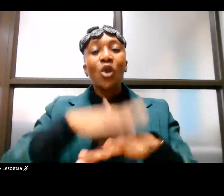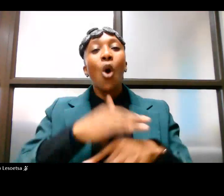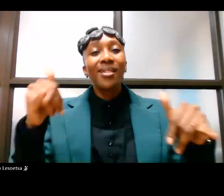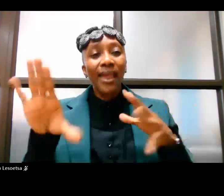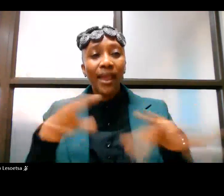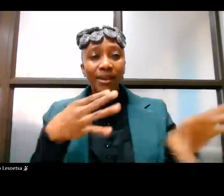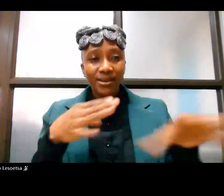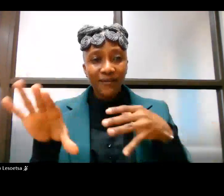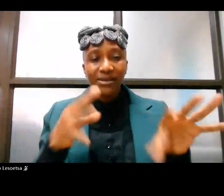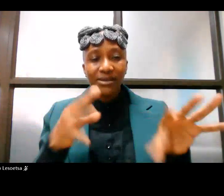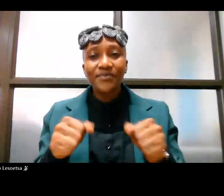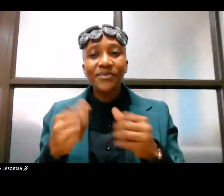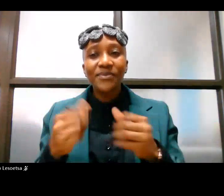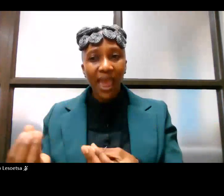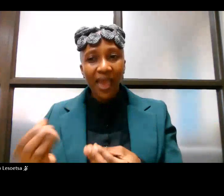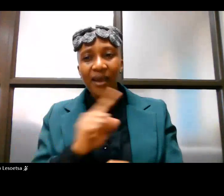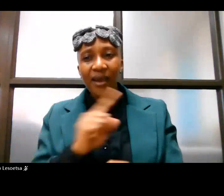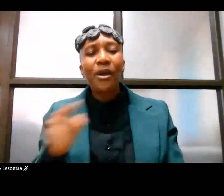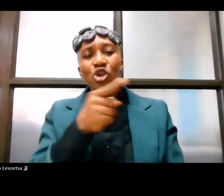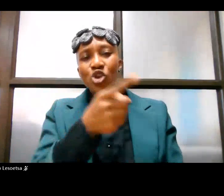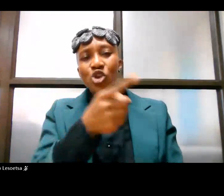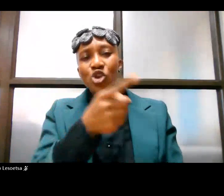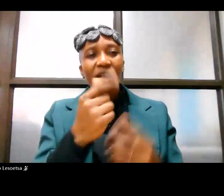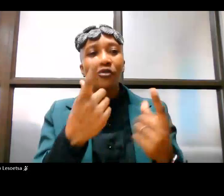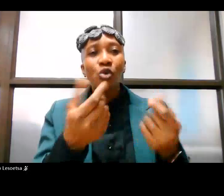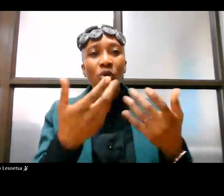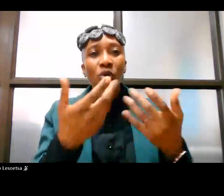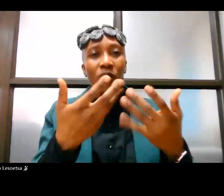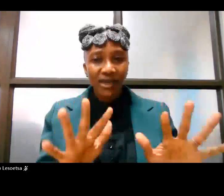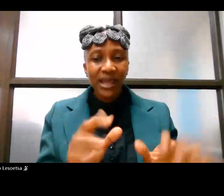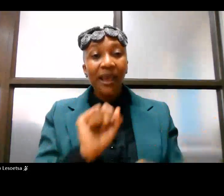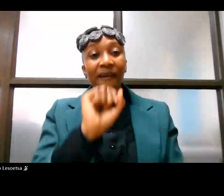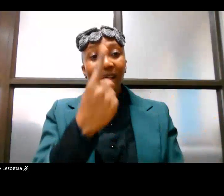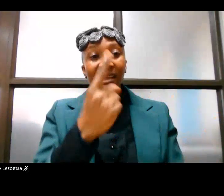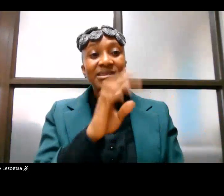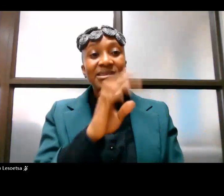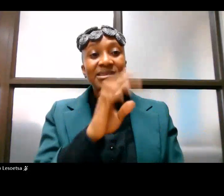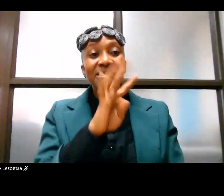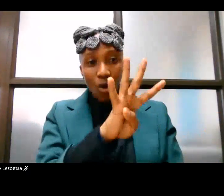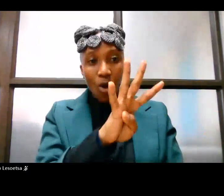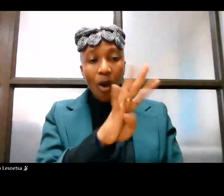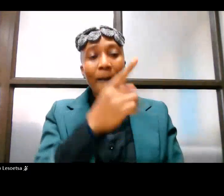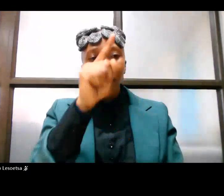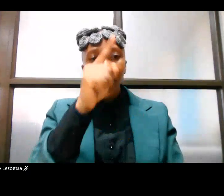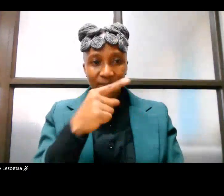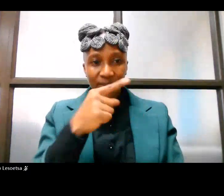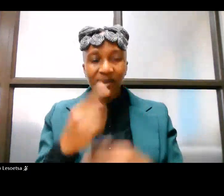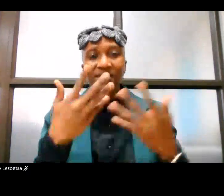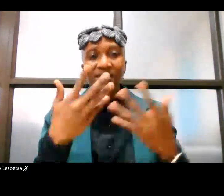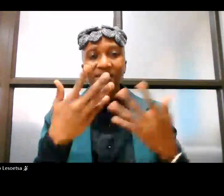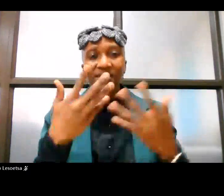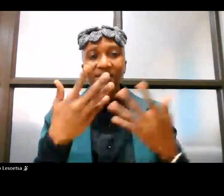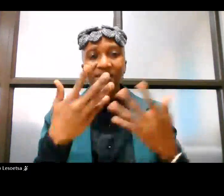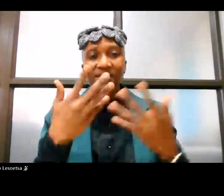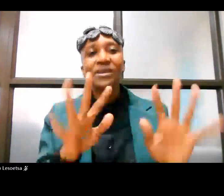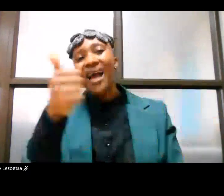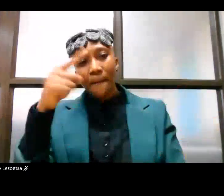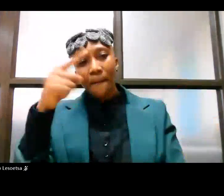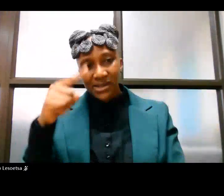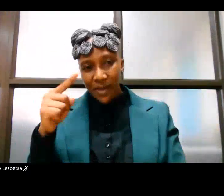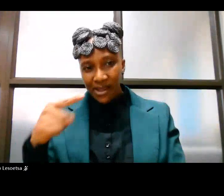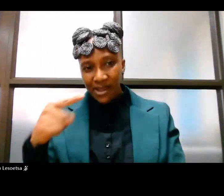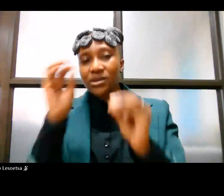finish the first 4, which are for marks. The other ones are not for marks. Not that you shouldn't do them, you should also do them, but the emphasis is not so much on them as the first